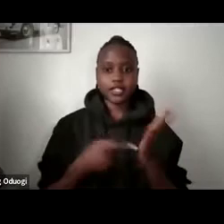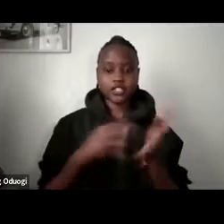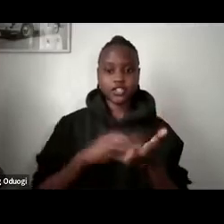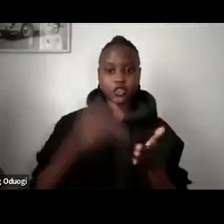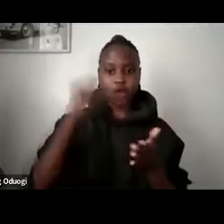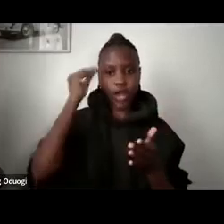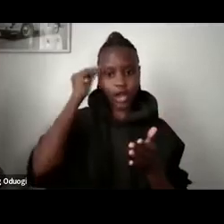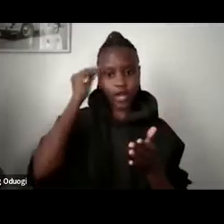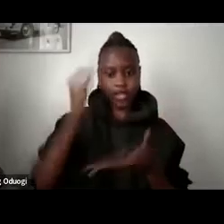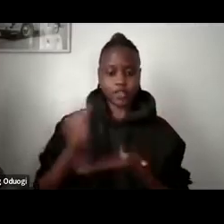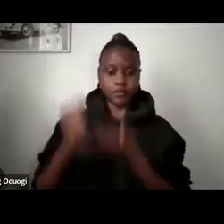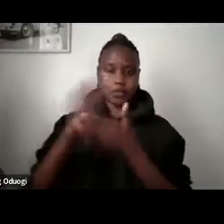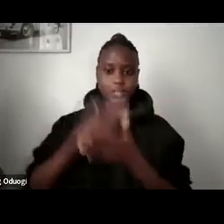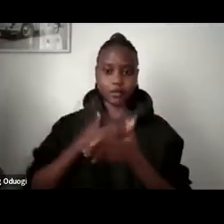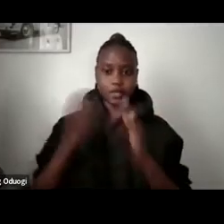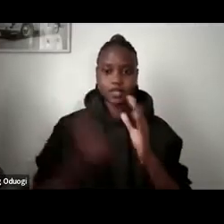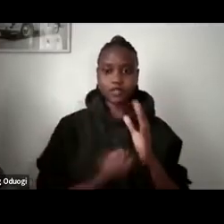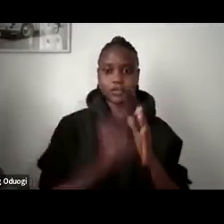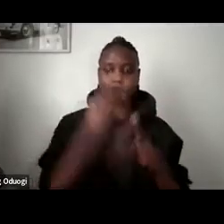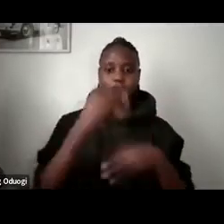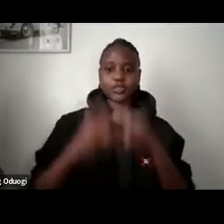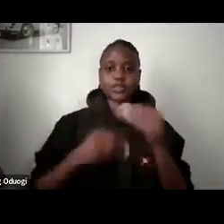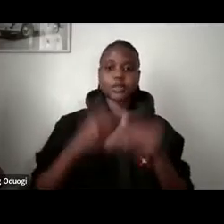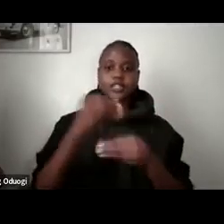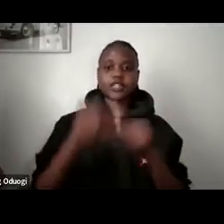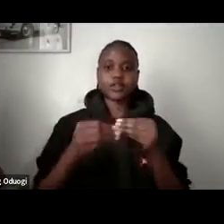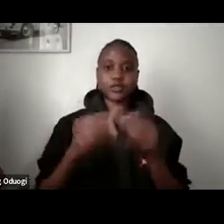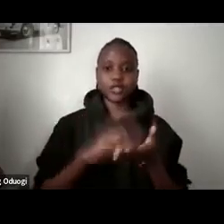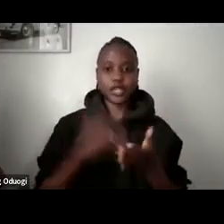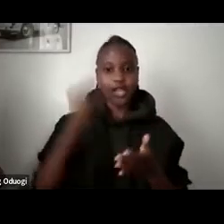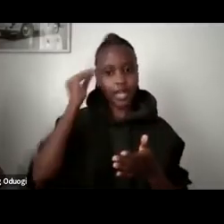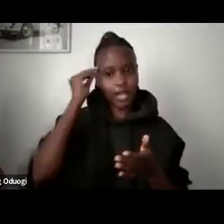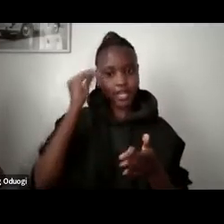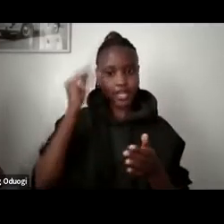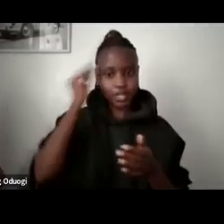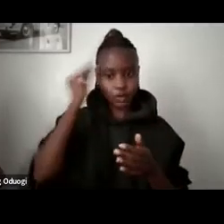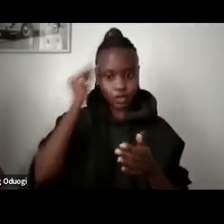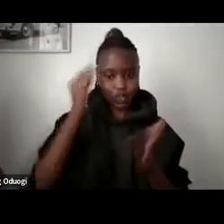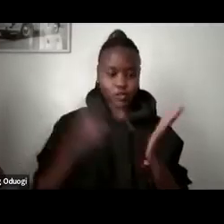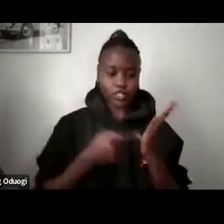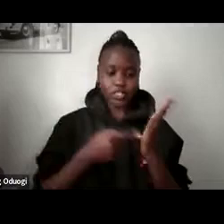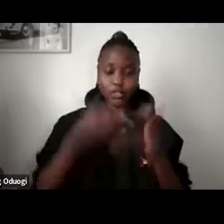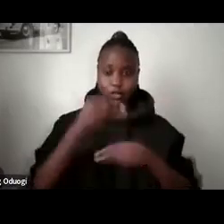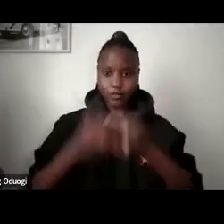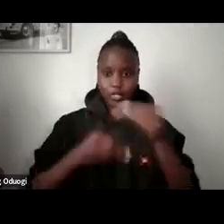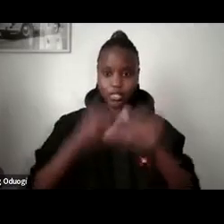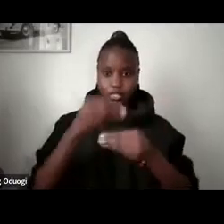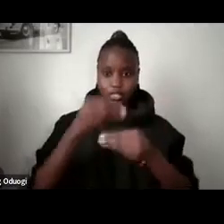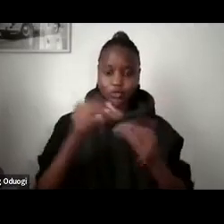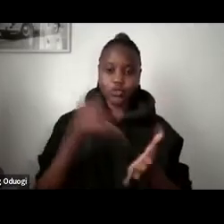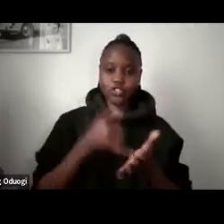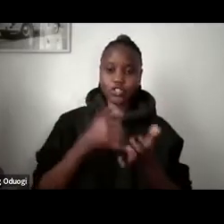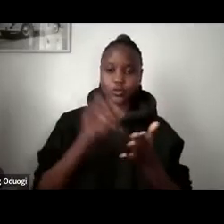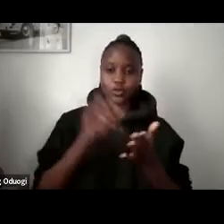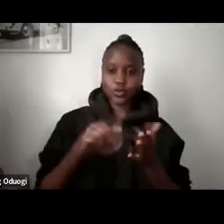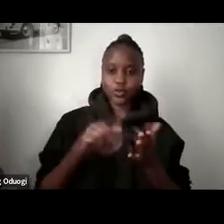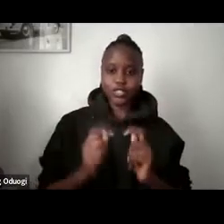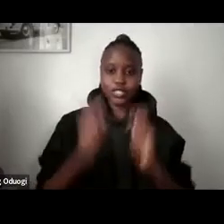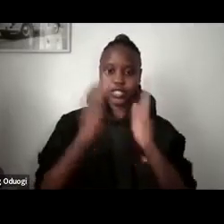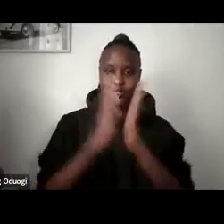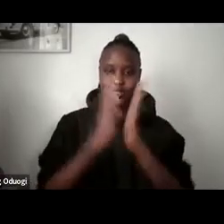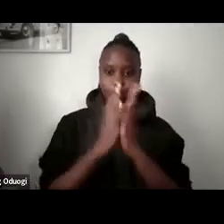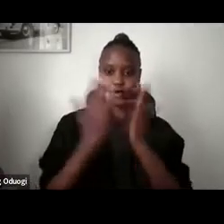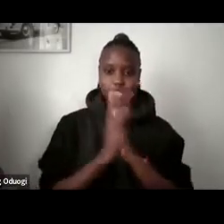us in producing materials. Those are the learning and educational digital materials, which include textbooks and storybooks